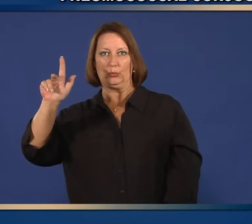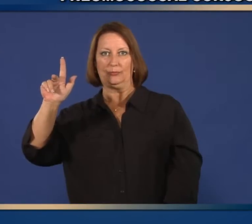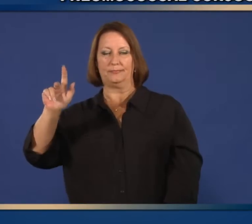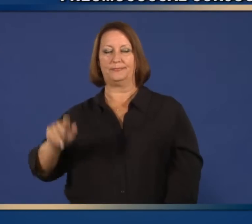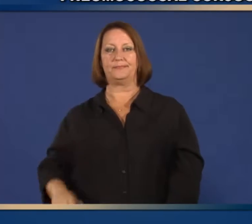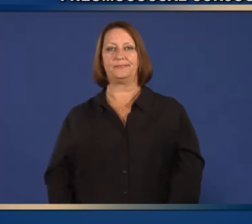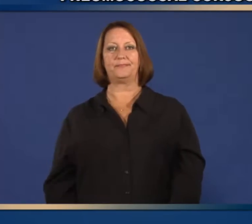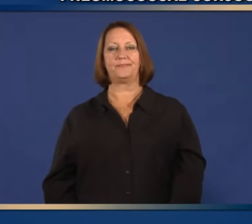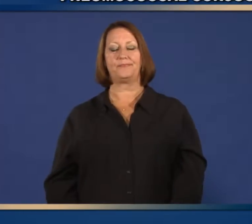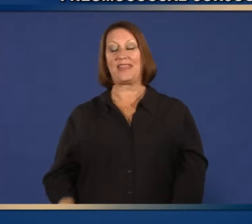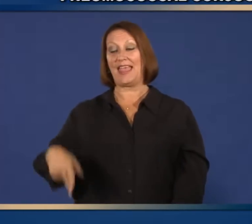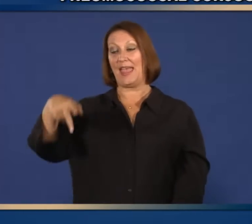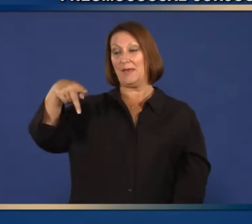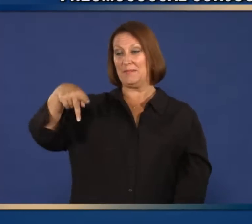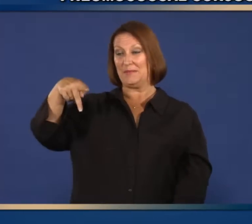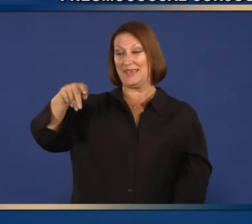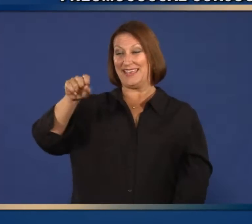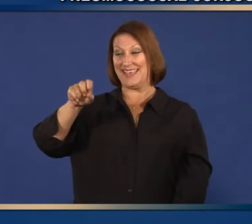PPSV13.